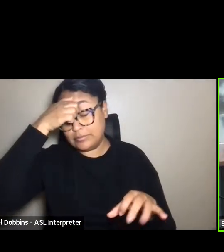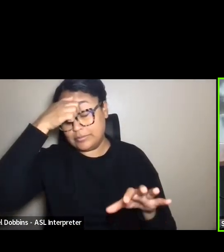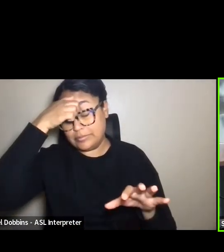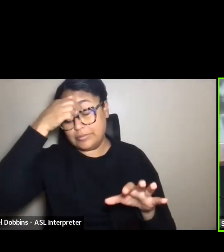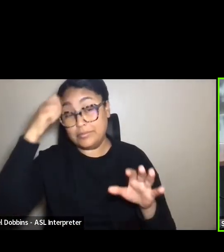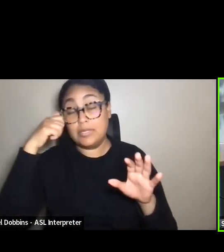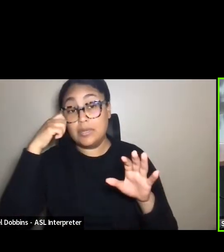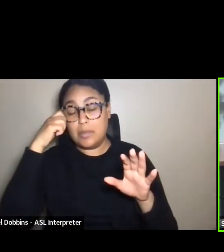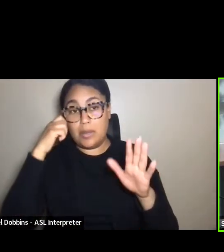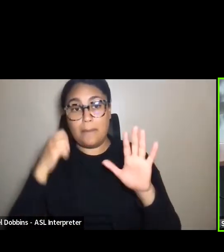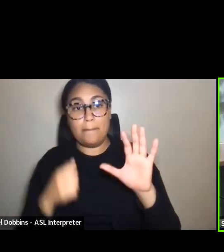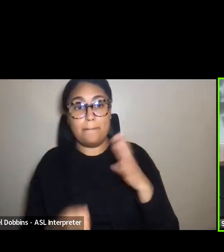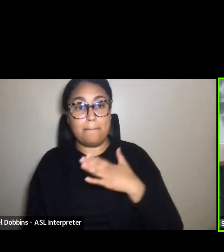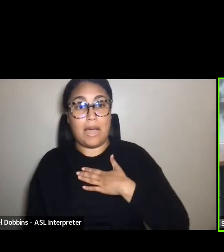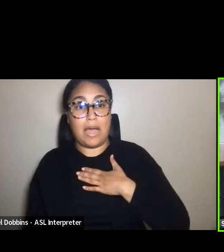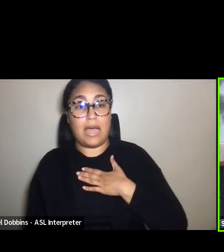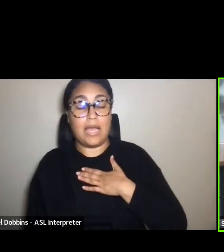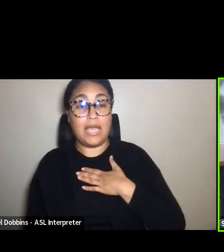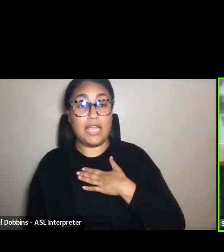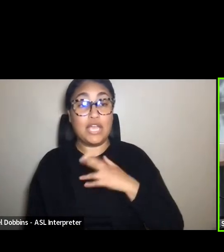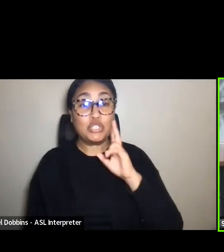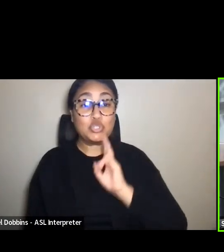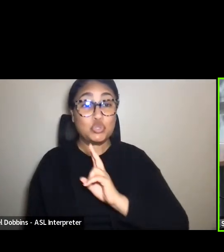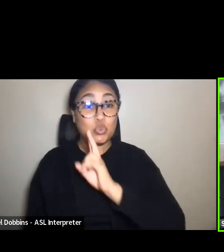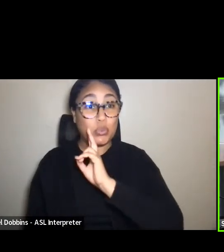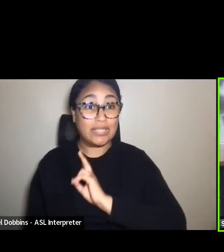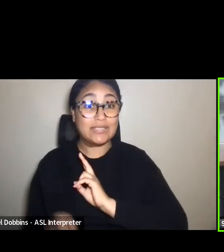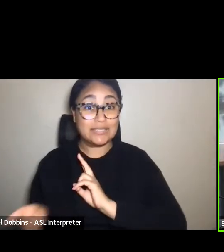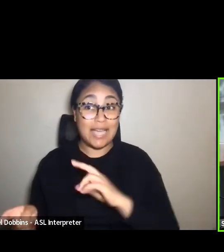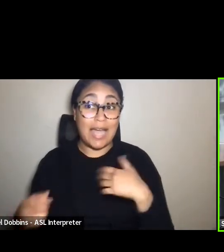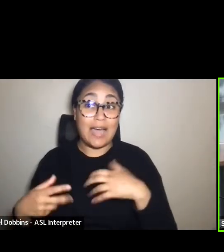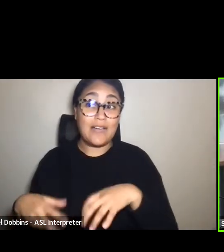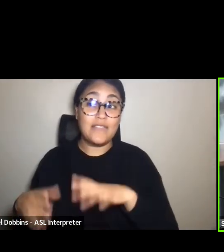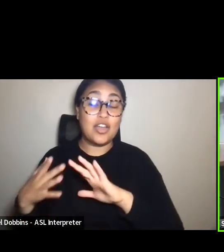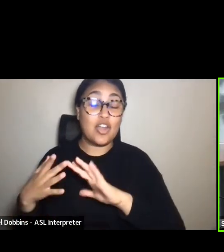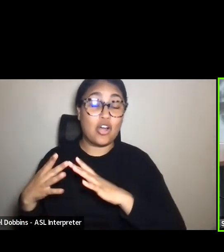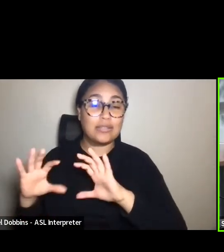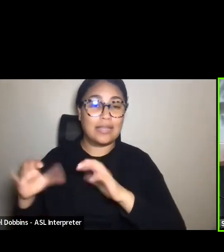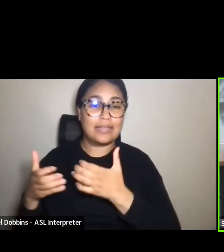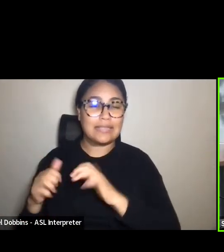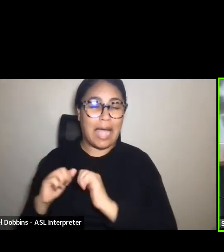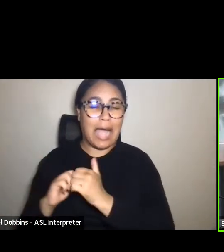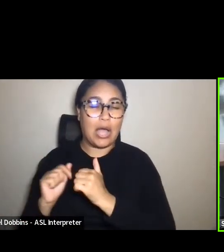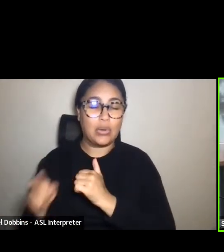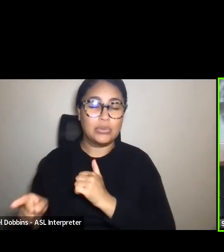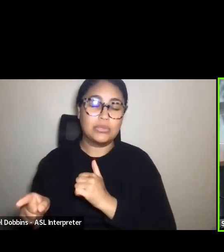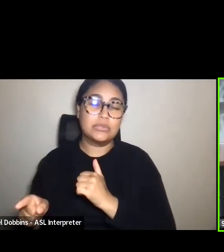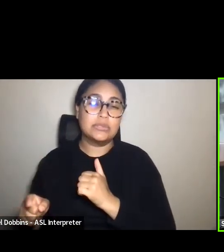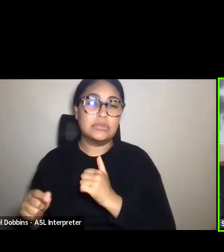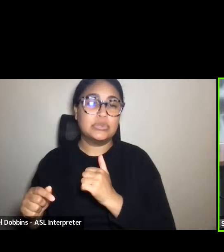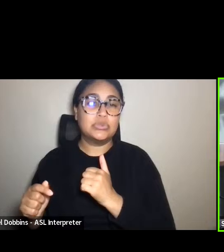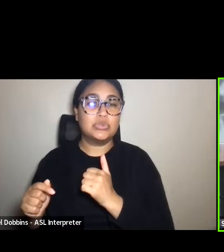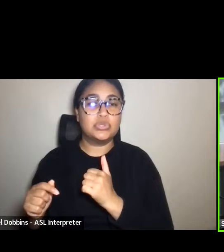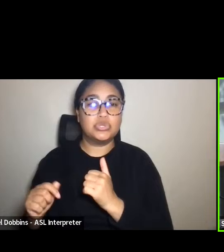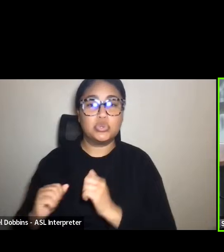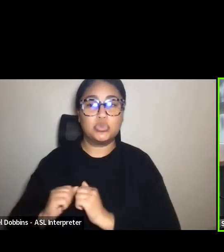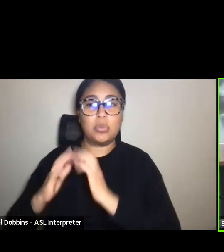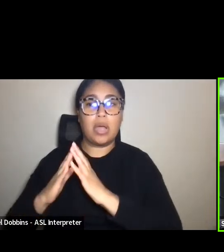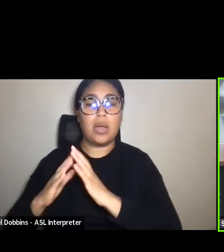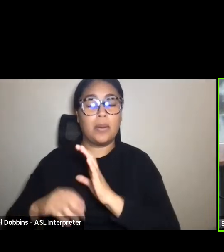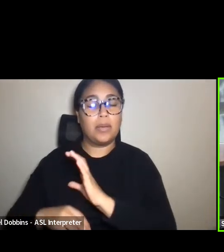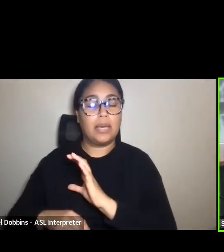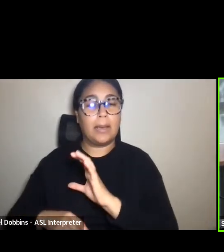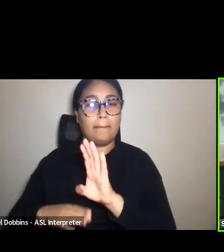My sixth grade twins are taking an online class about how to build a business,